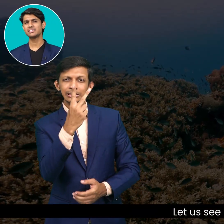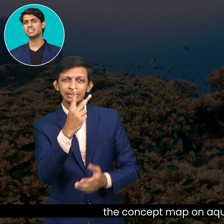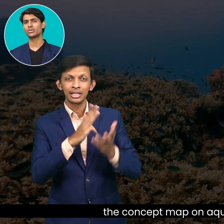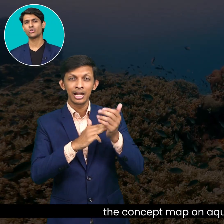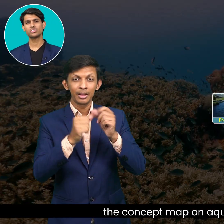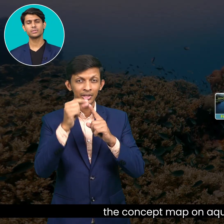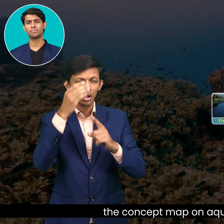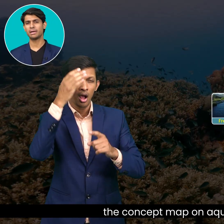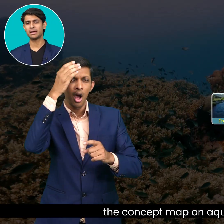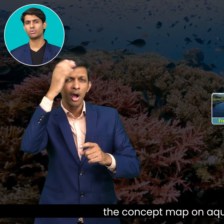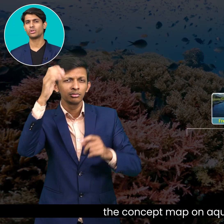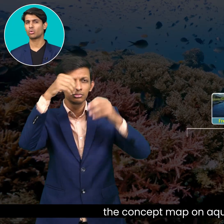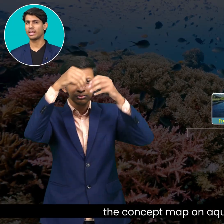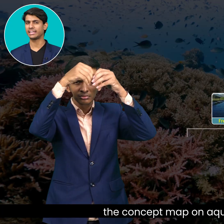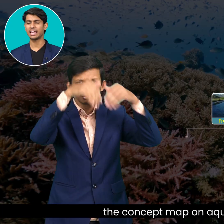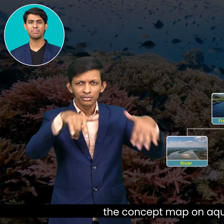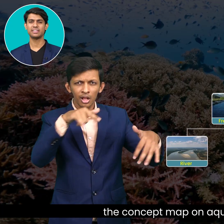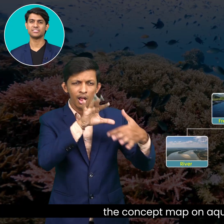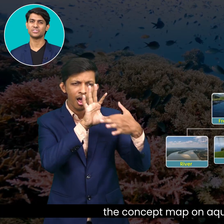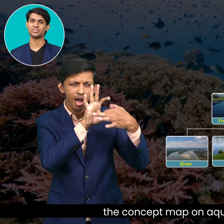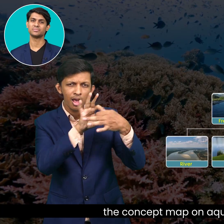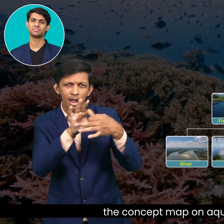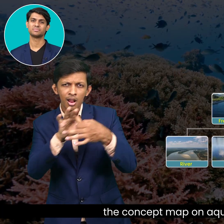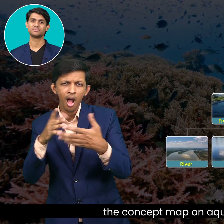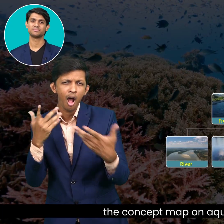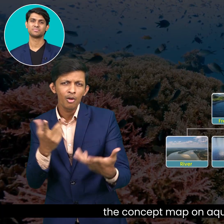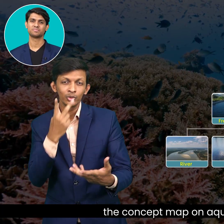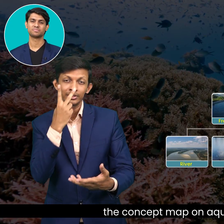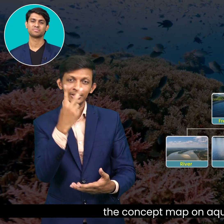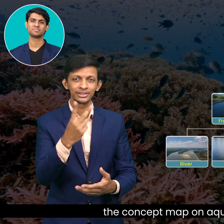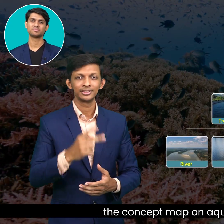Let us see the concept map on aquatic habitats here.